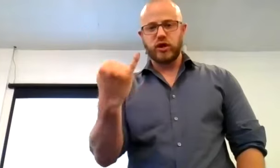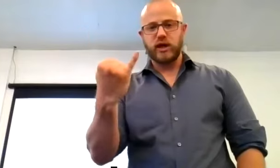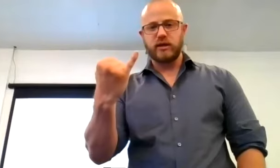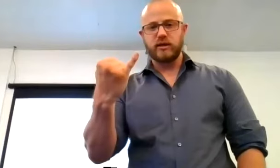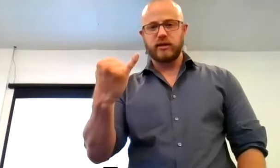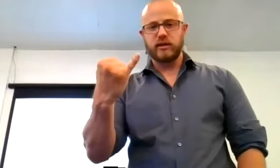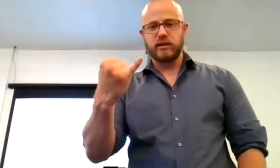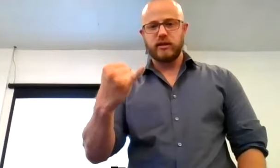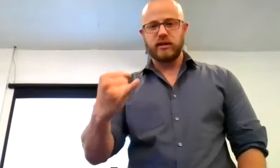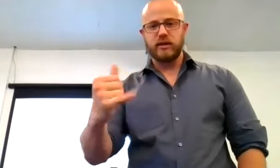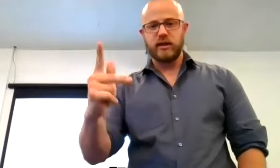J,